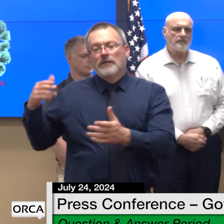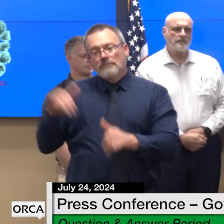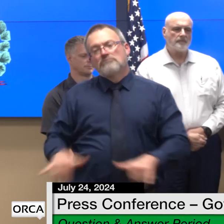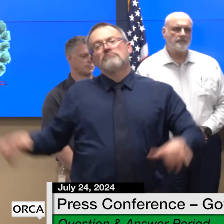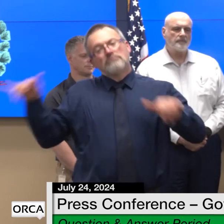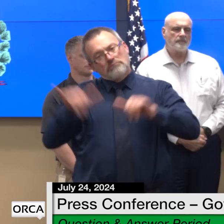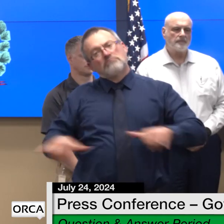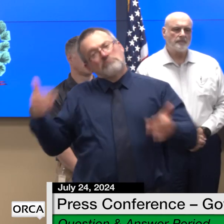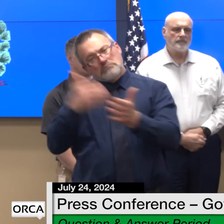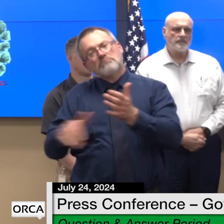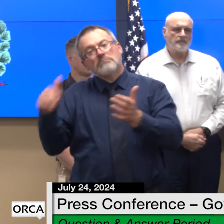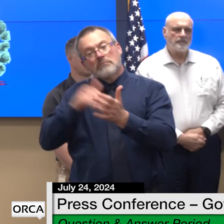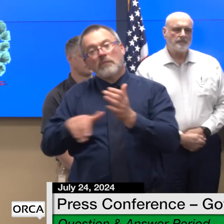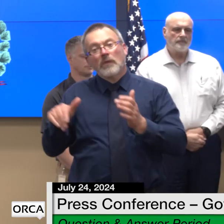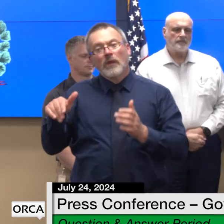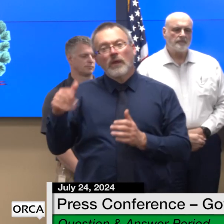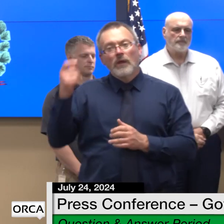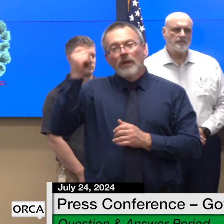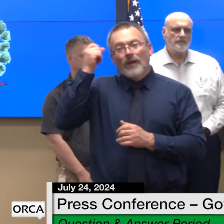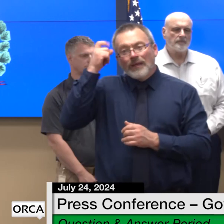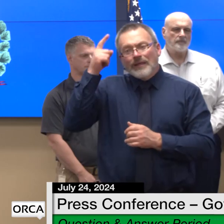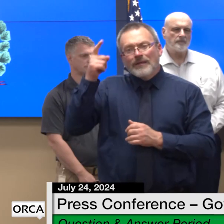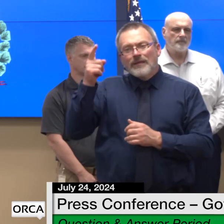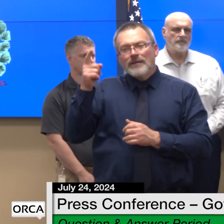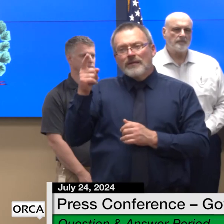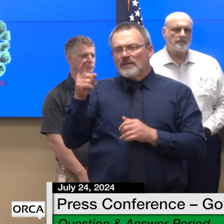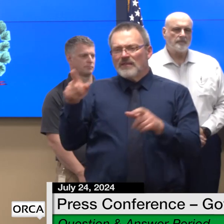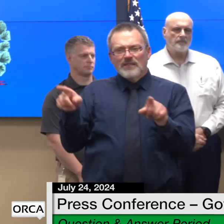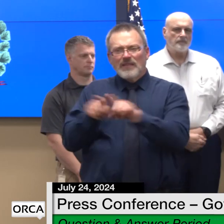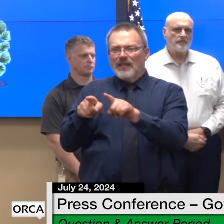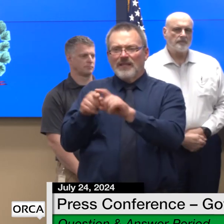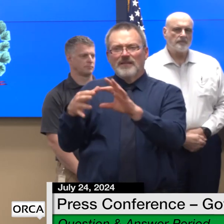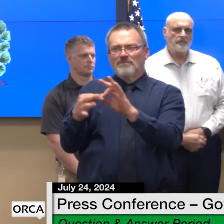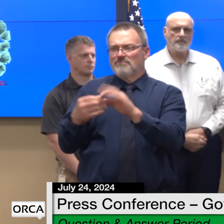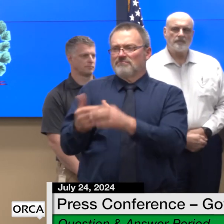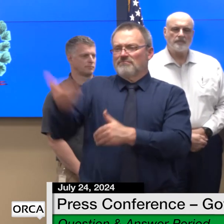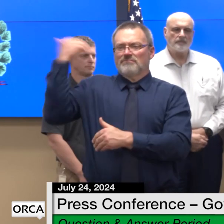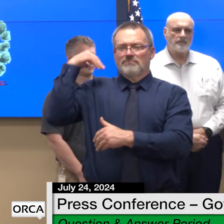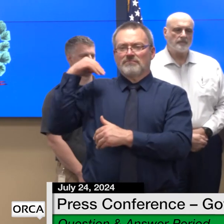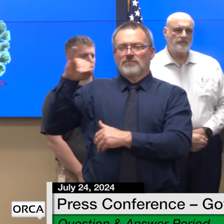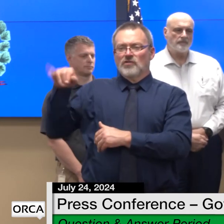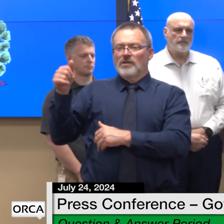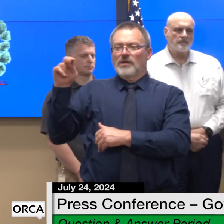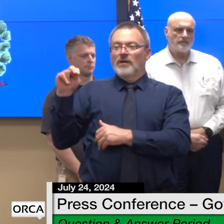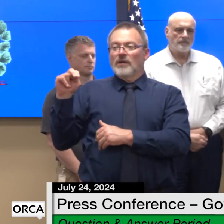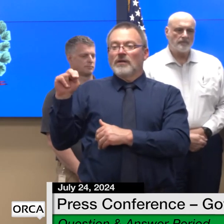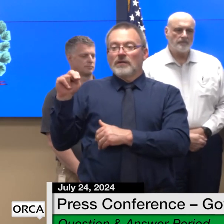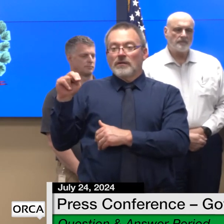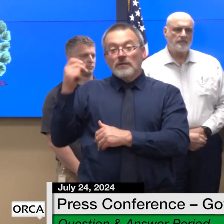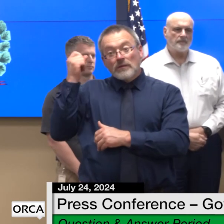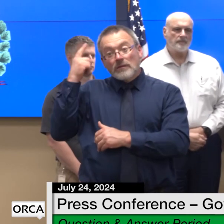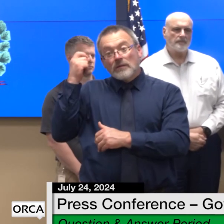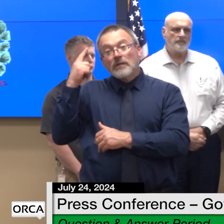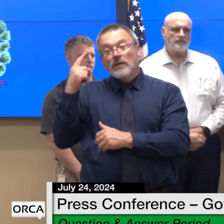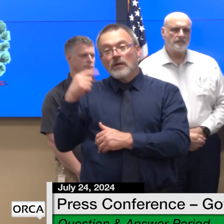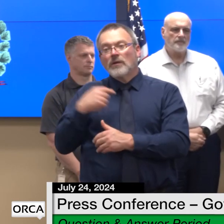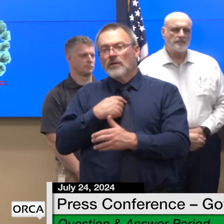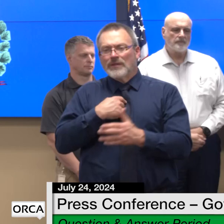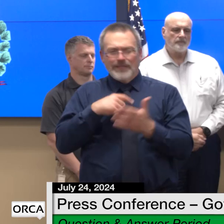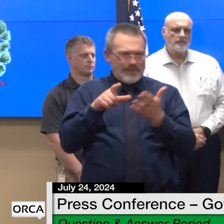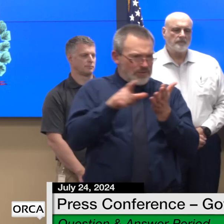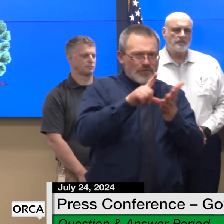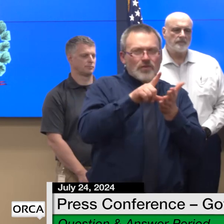were raised back in January. At that point in time, we fully reviewed the concerns,